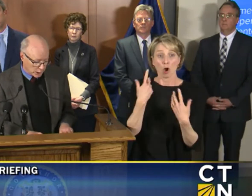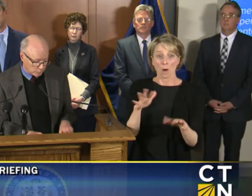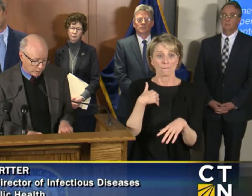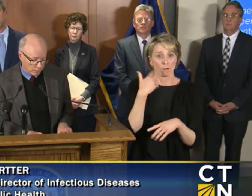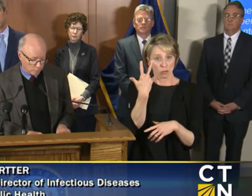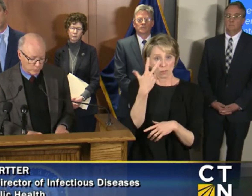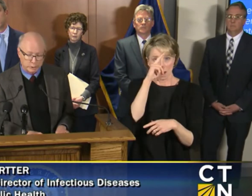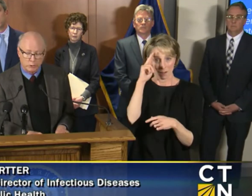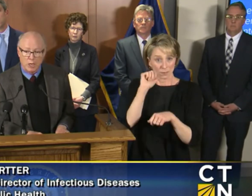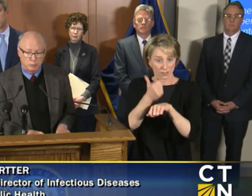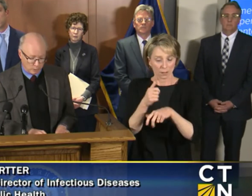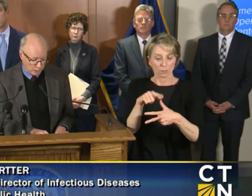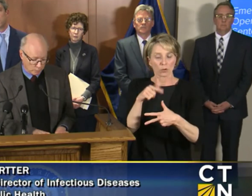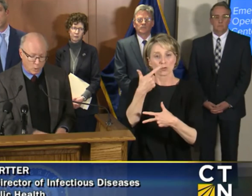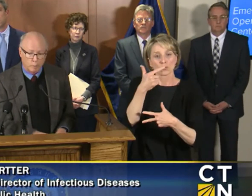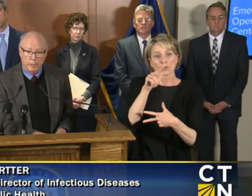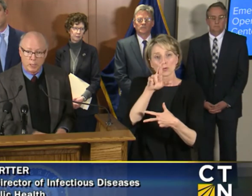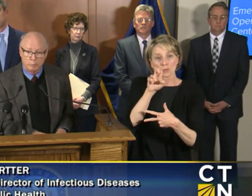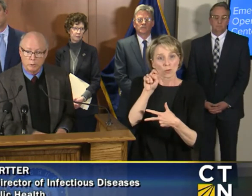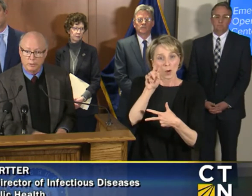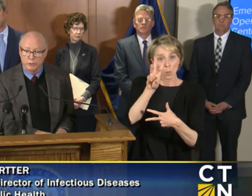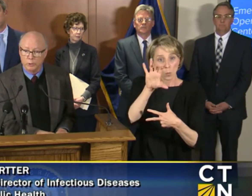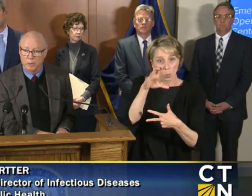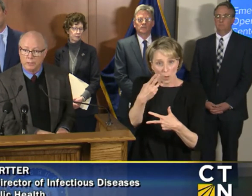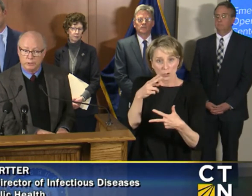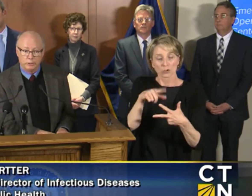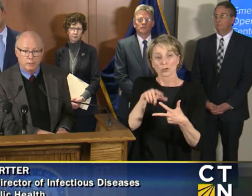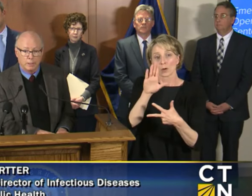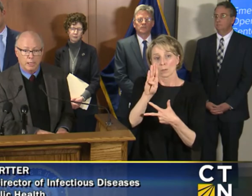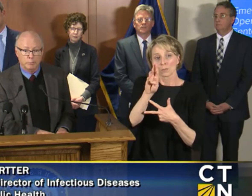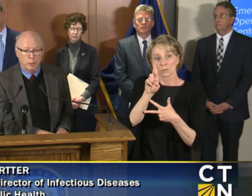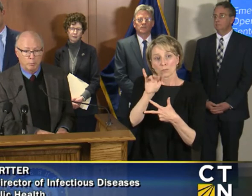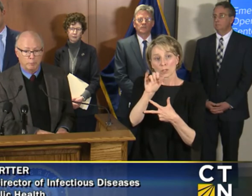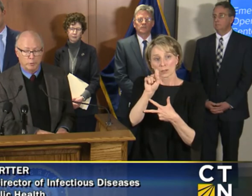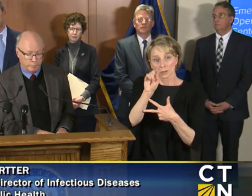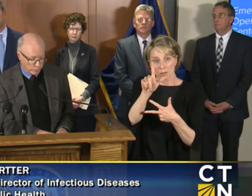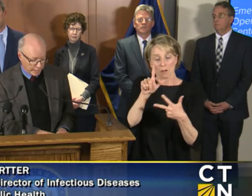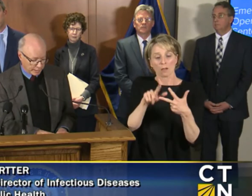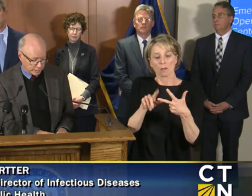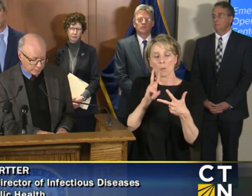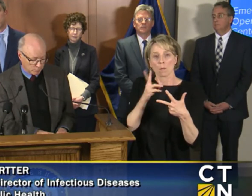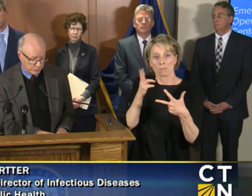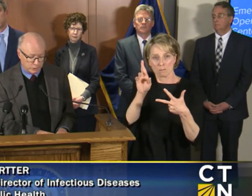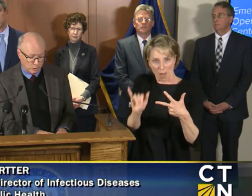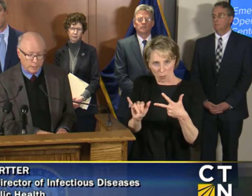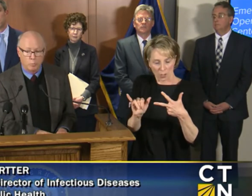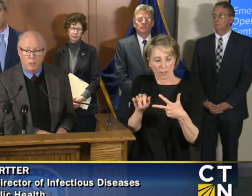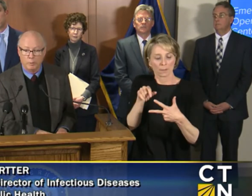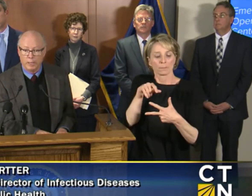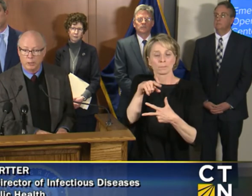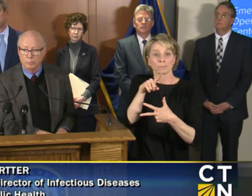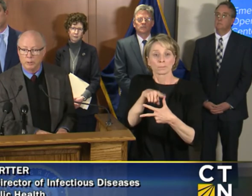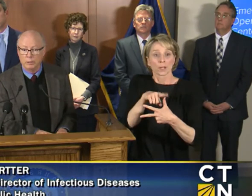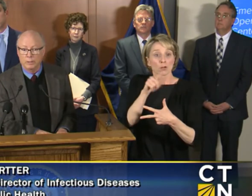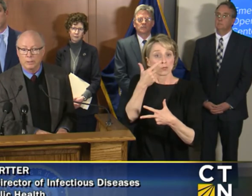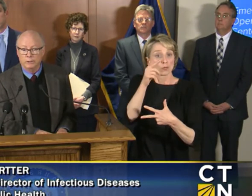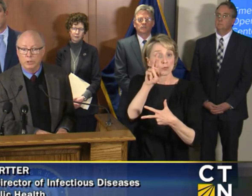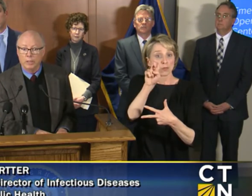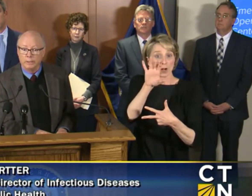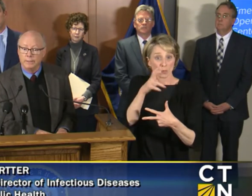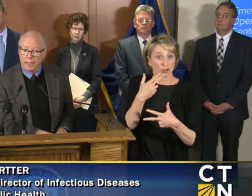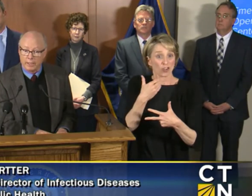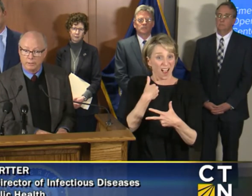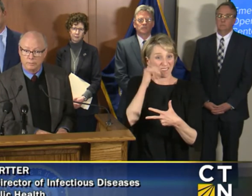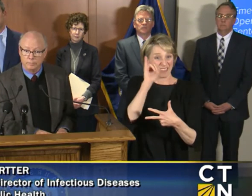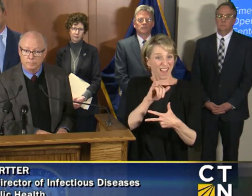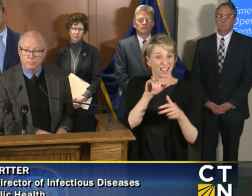Greenwich Hospital, Bristol Hospital, and Waterbury Hospital. As you know, Greenwich has been open for a few days, and Bristol and Waterbury Hospital